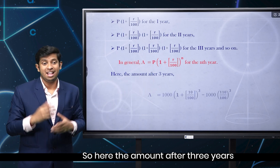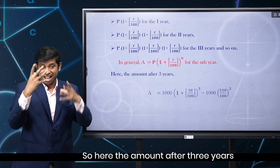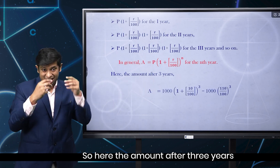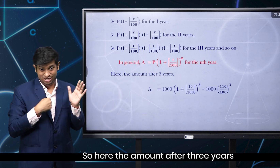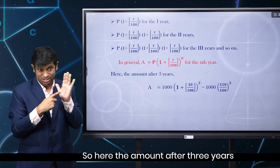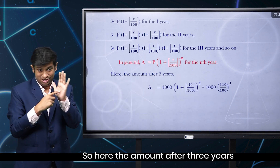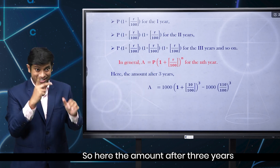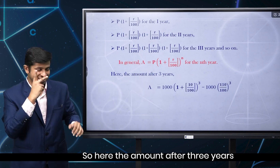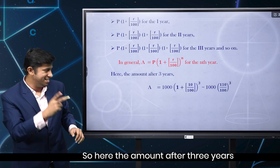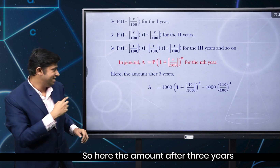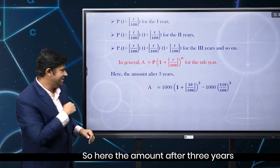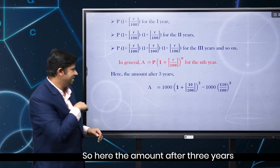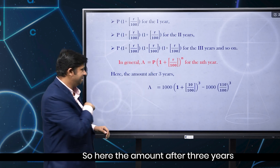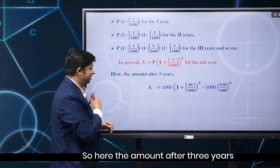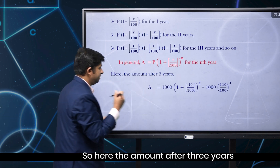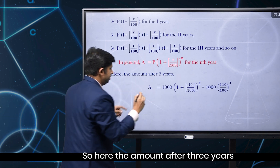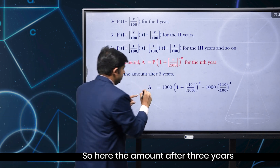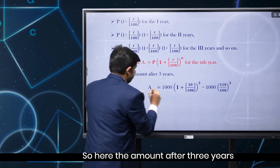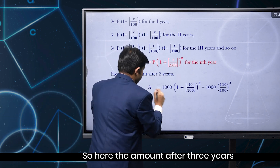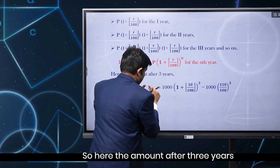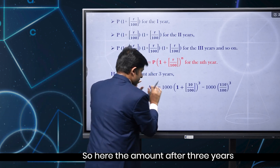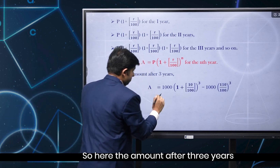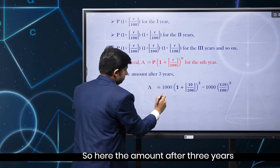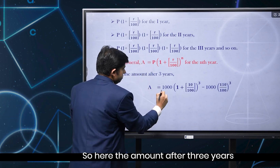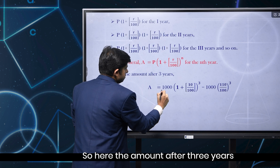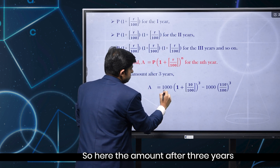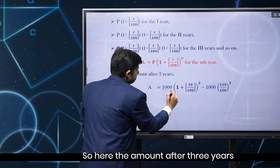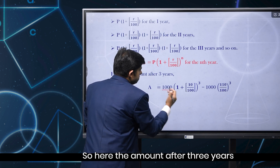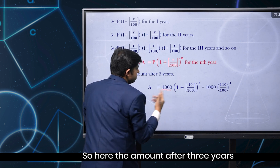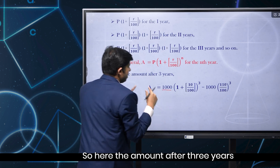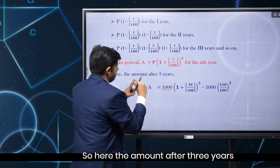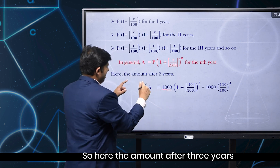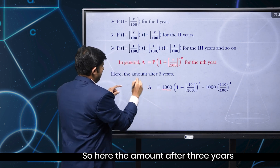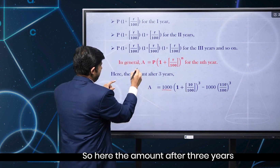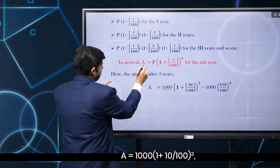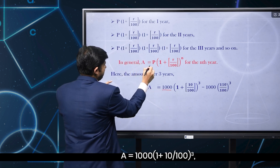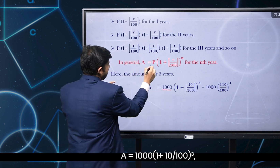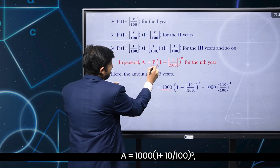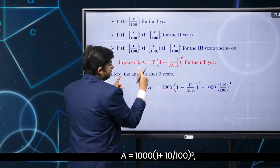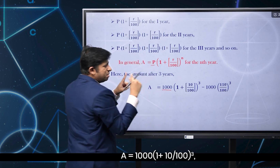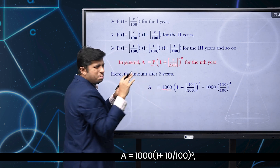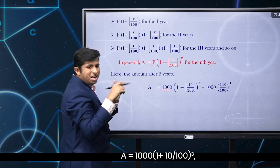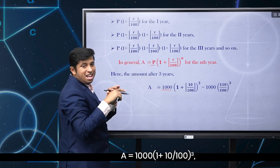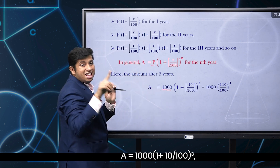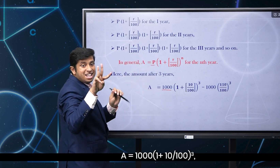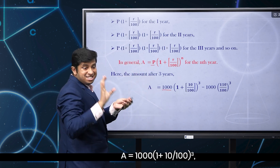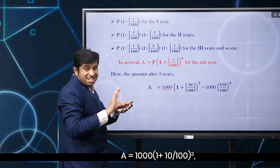A is equals to 1000 of 1 plus 10 by 100 whole to the power of 3. So, we substitute the